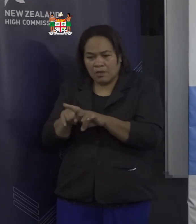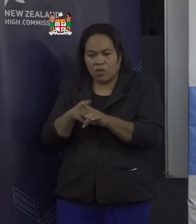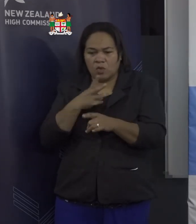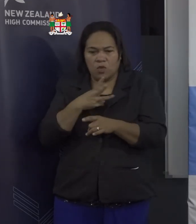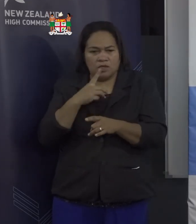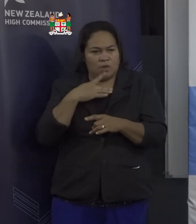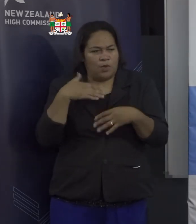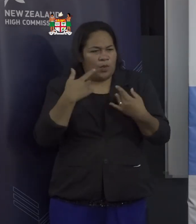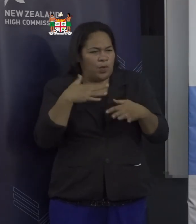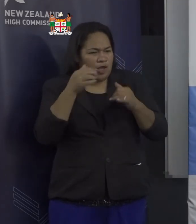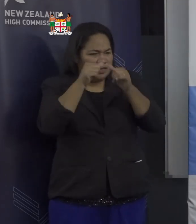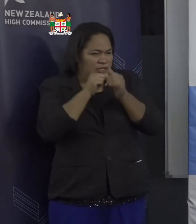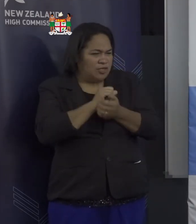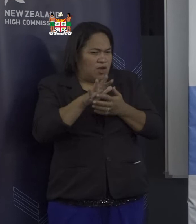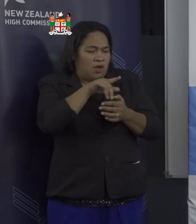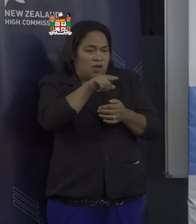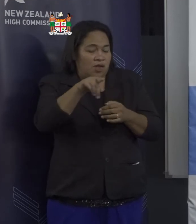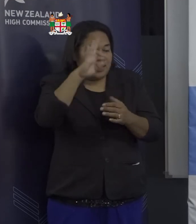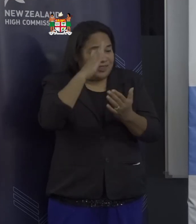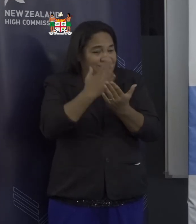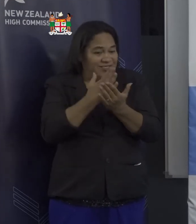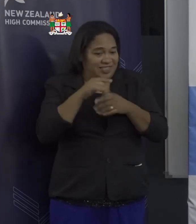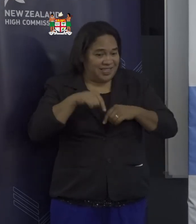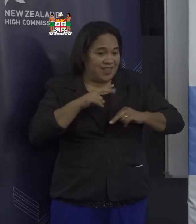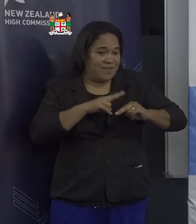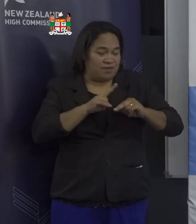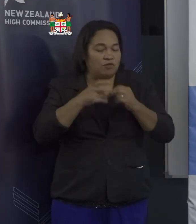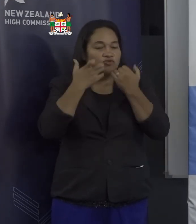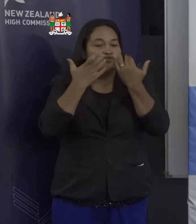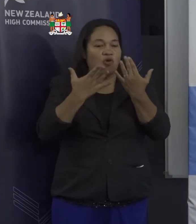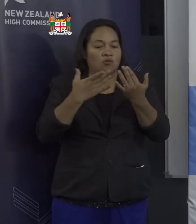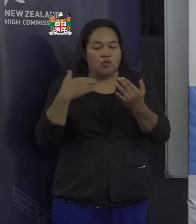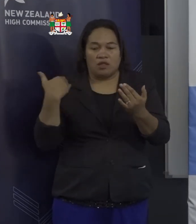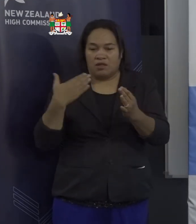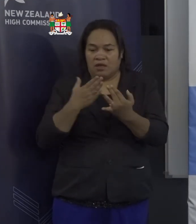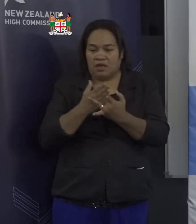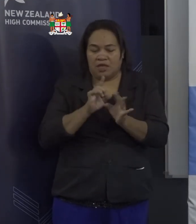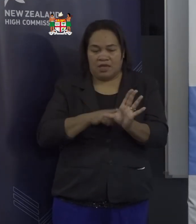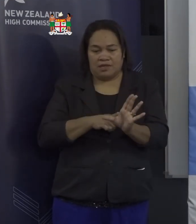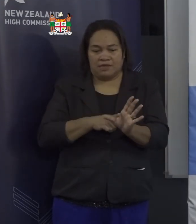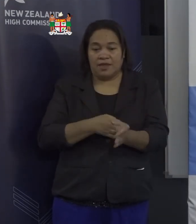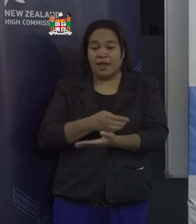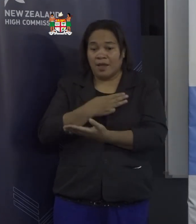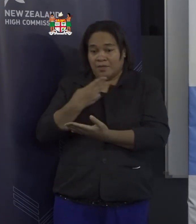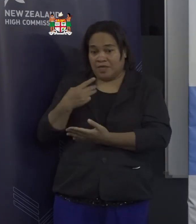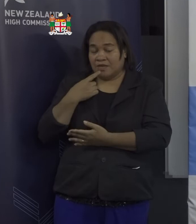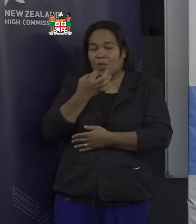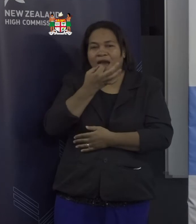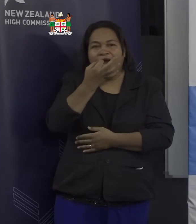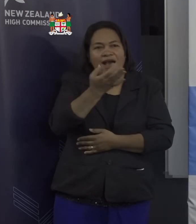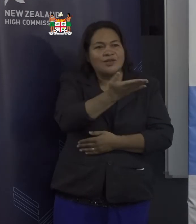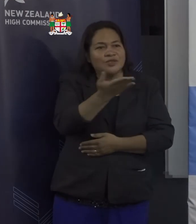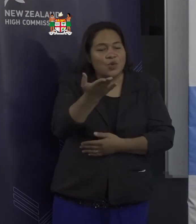extraordinary resilience that I think Fijian students have shown throughout the past couple of years. So as the Ministers noted, we asked you to write